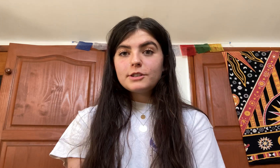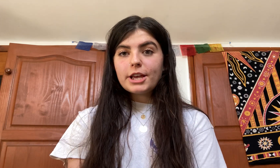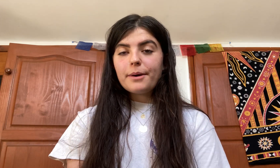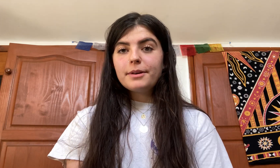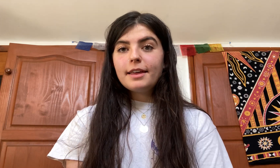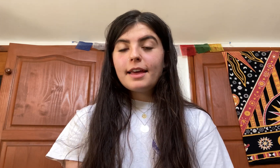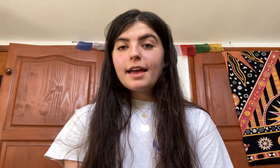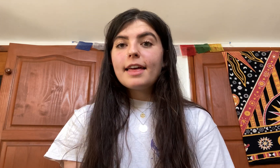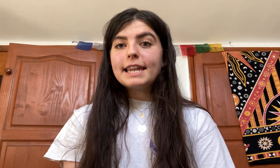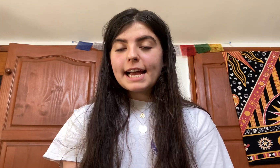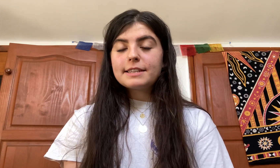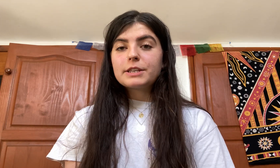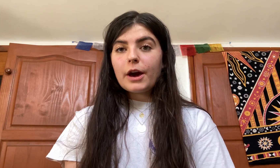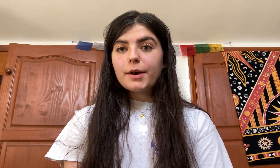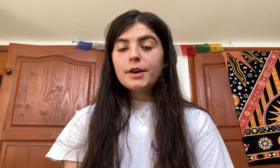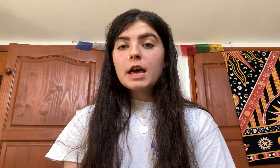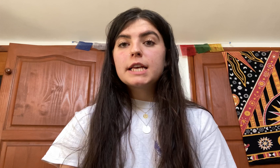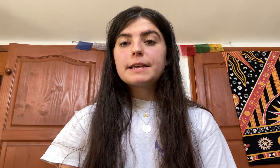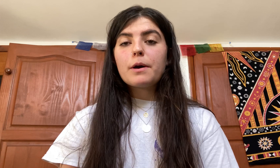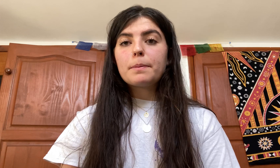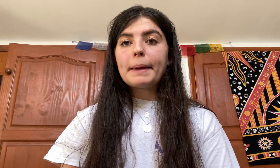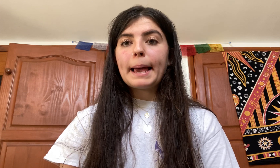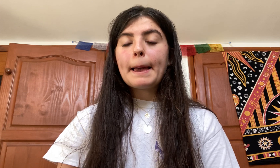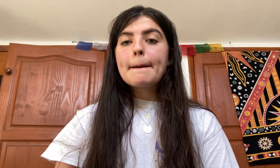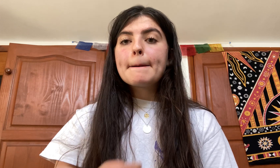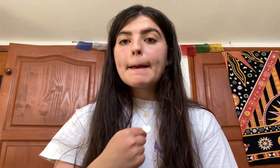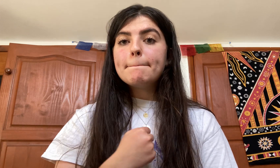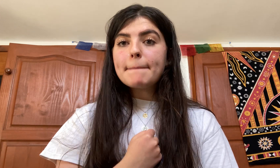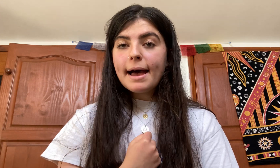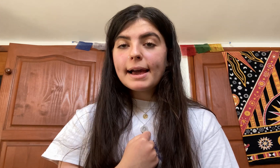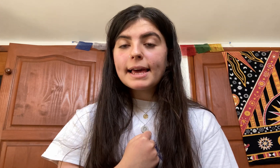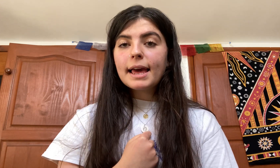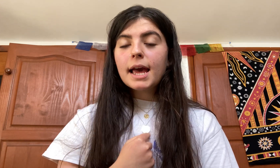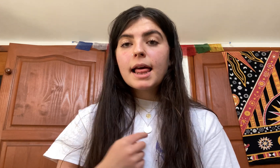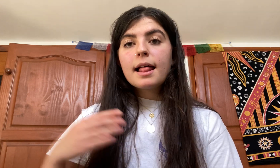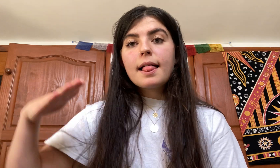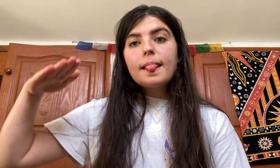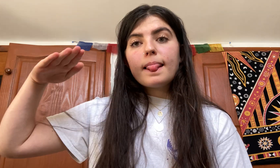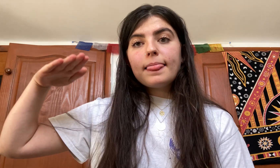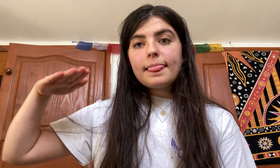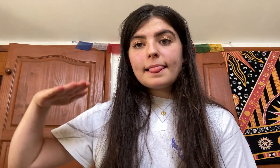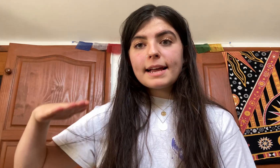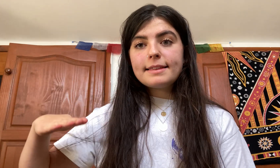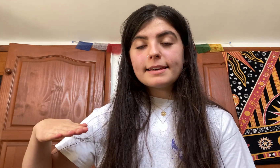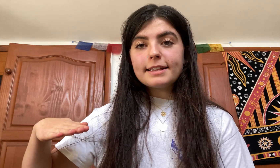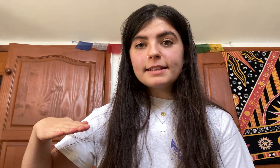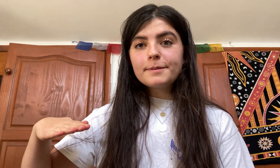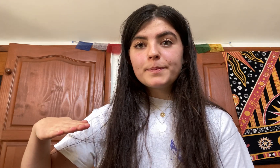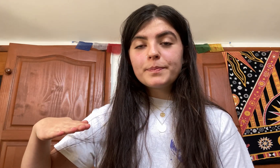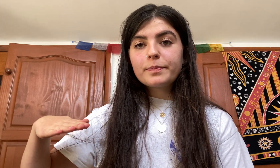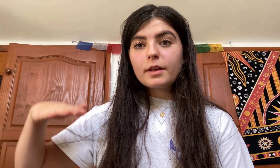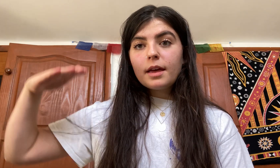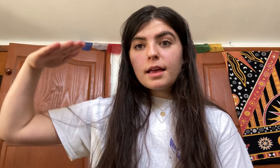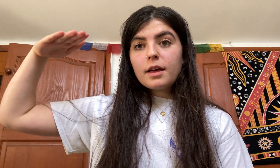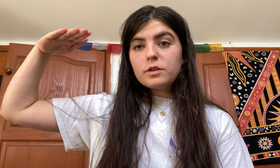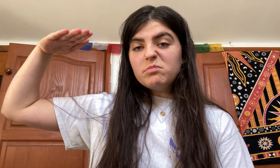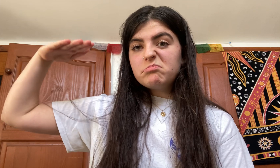So let's go. So it'd be my little,